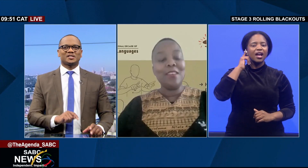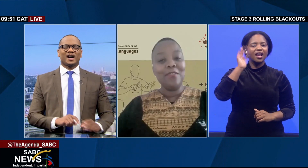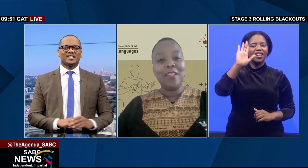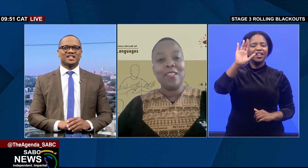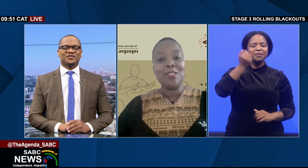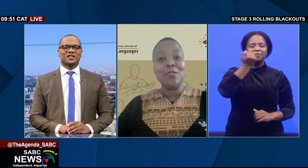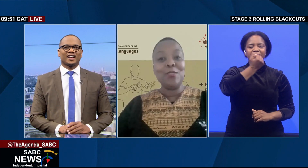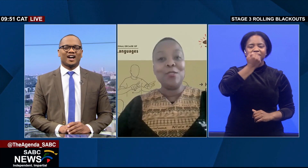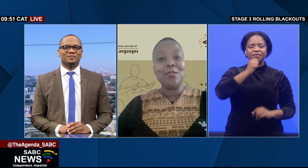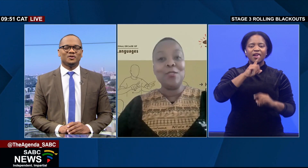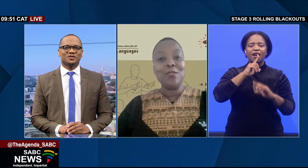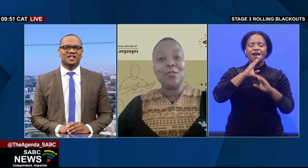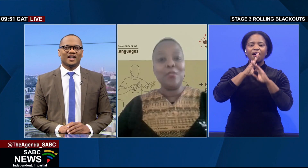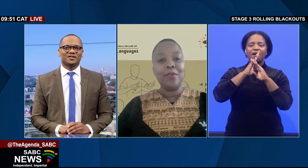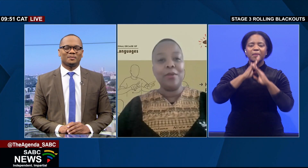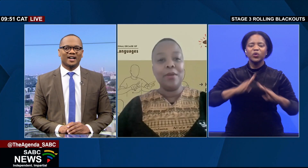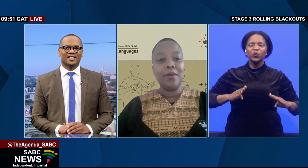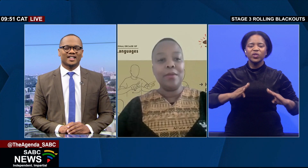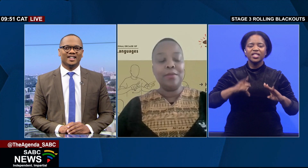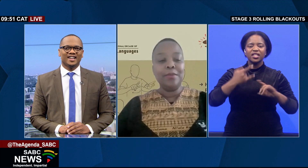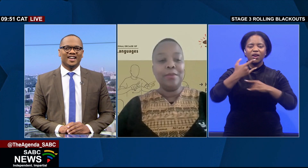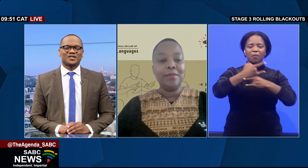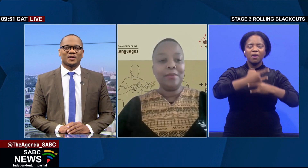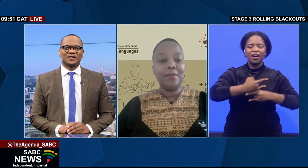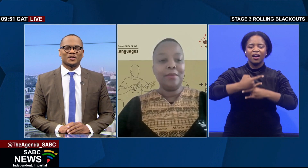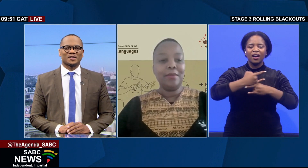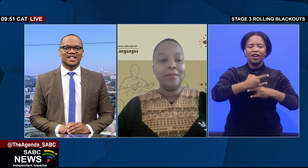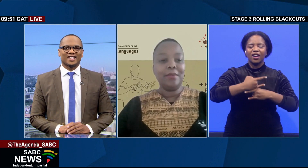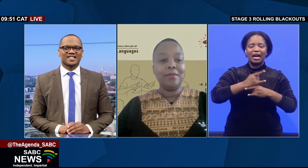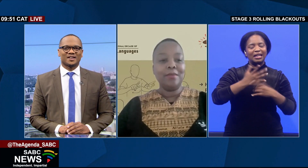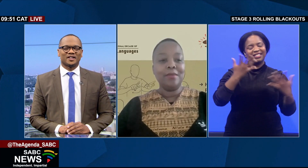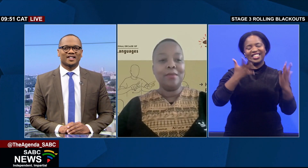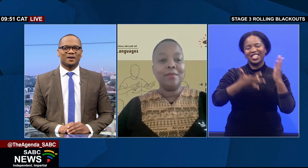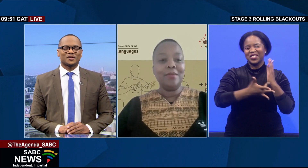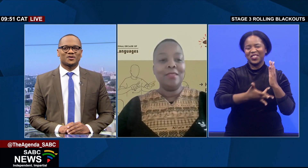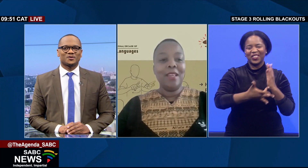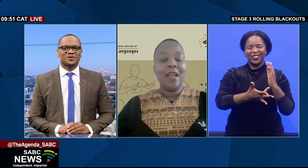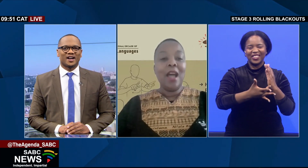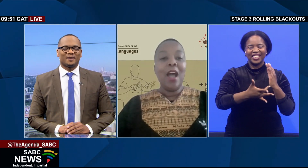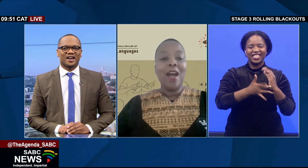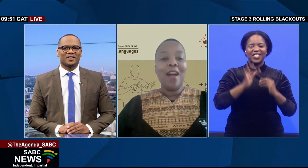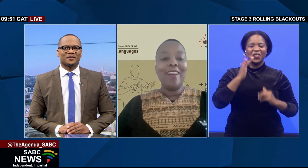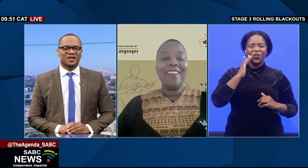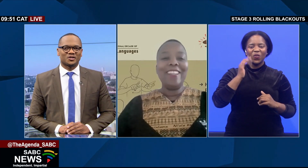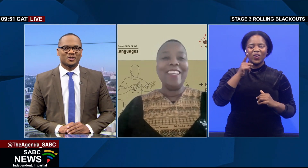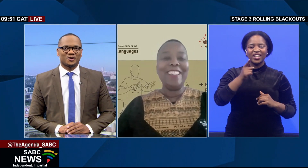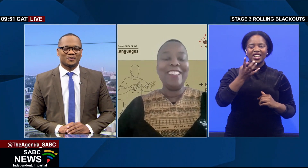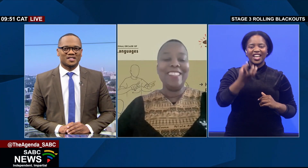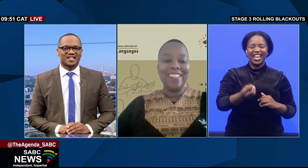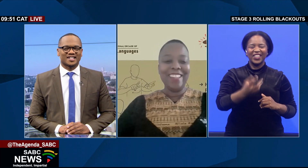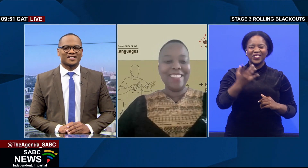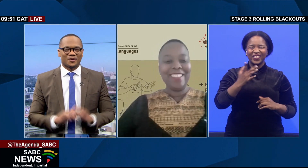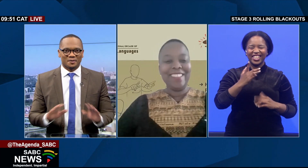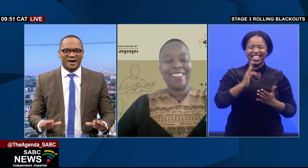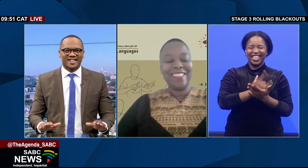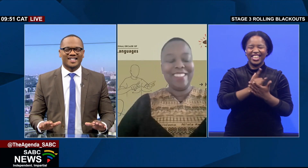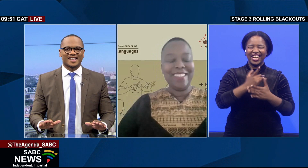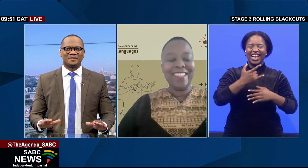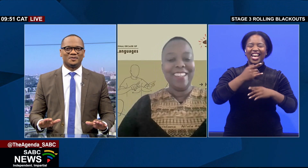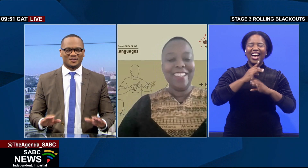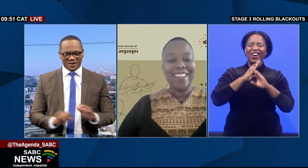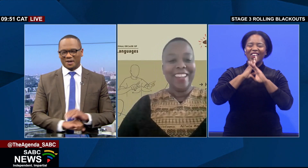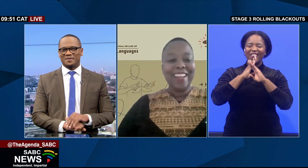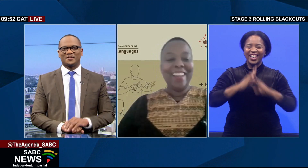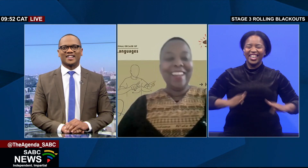Just quickly try and see if you can unmute your mic there. It's one of those, I guess, when it comes to having virtual conversations. So the mic